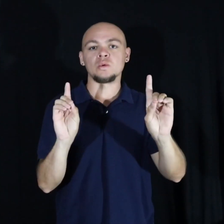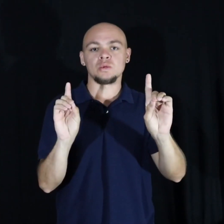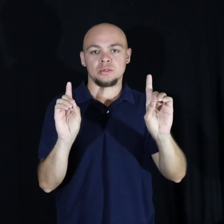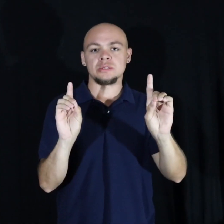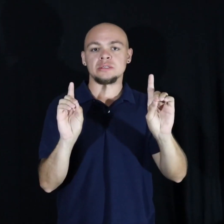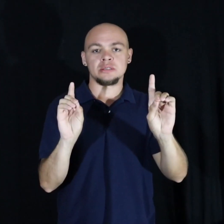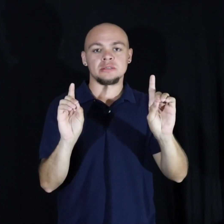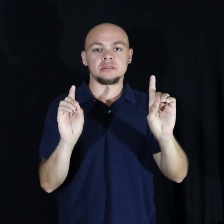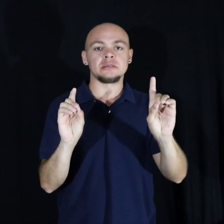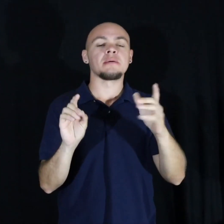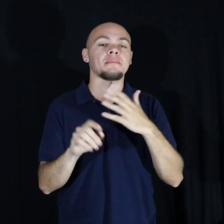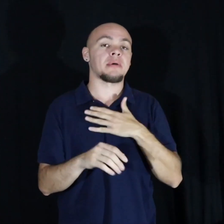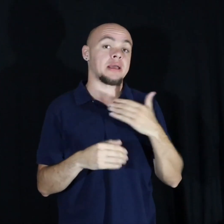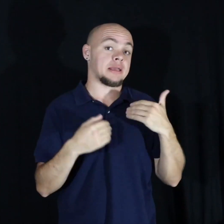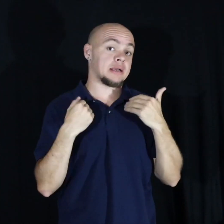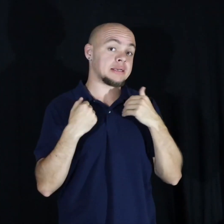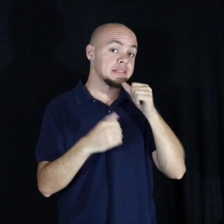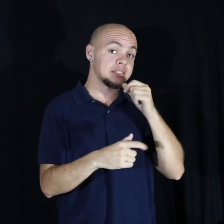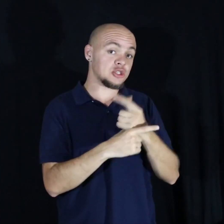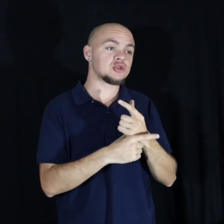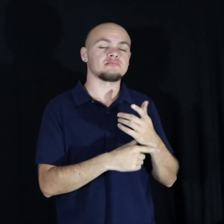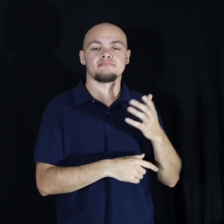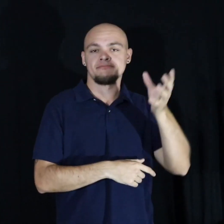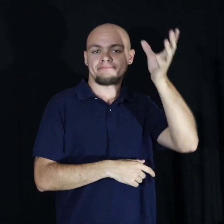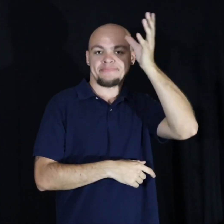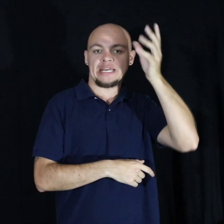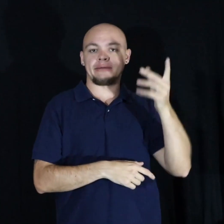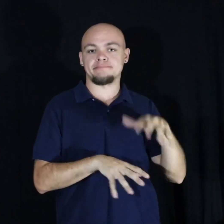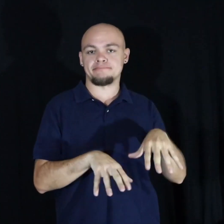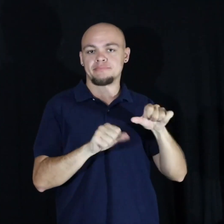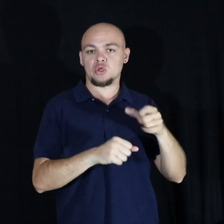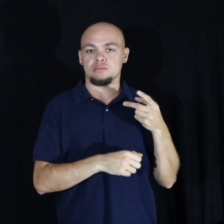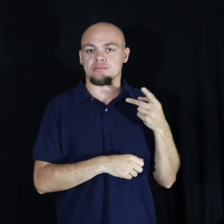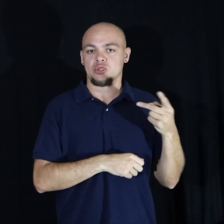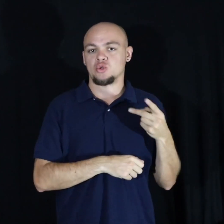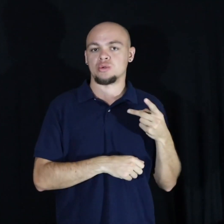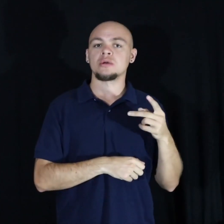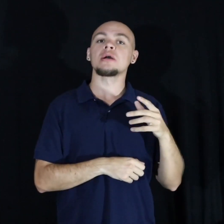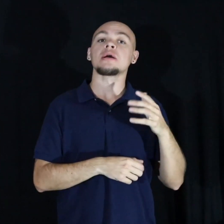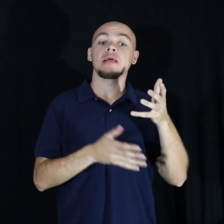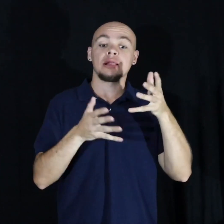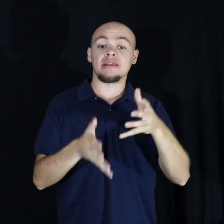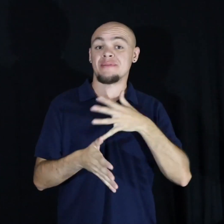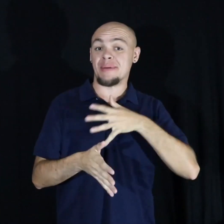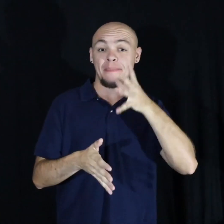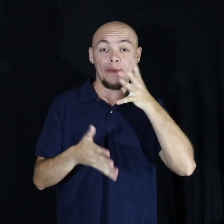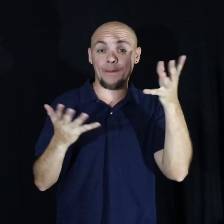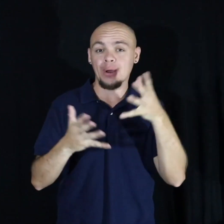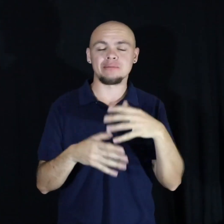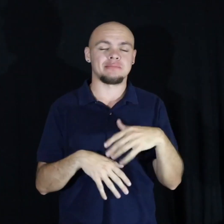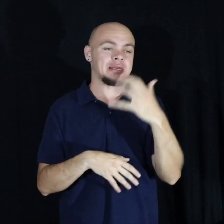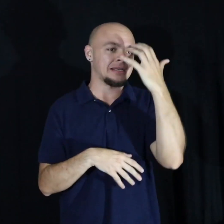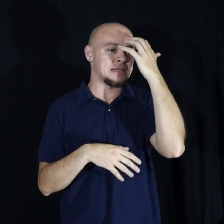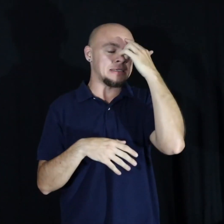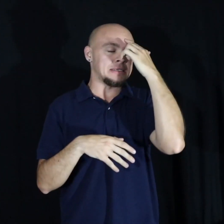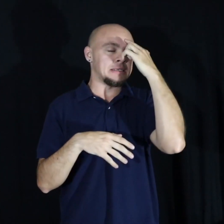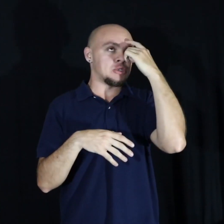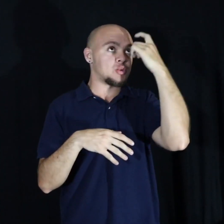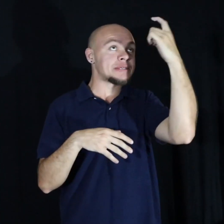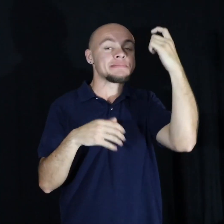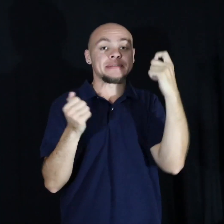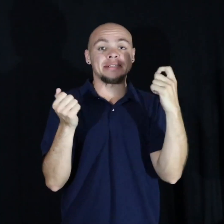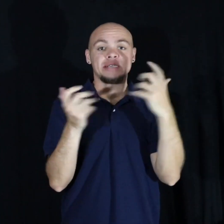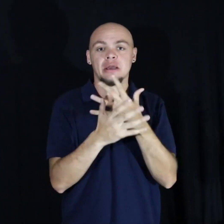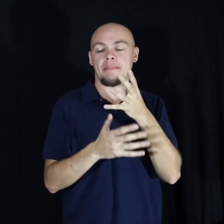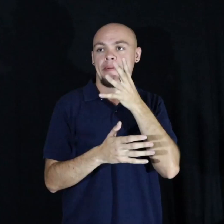me. All that I was left with of my mom were memories and nightmares. In my nightmares, I fought for my mom,